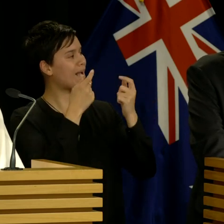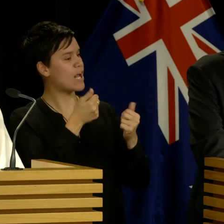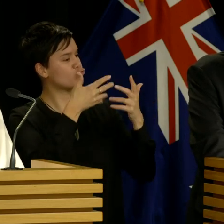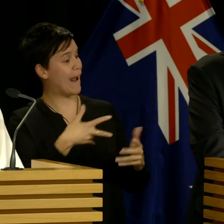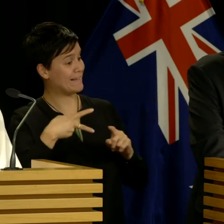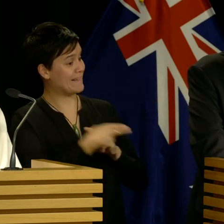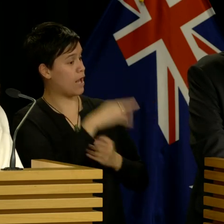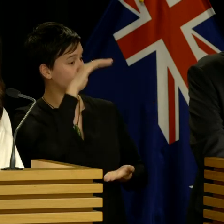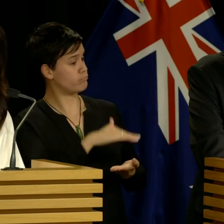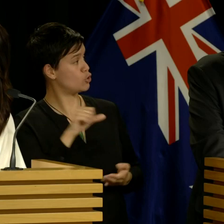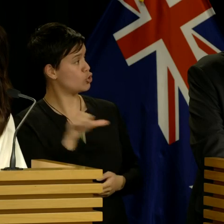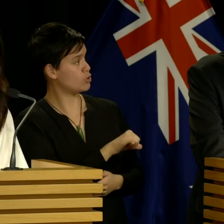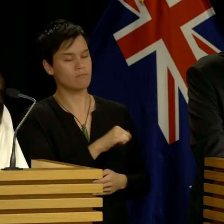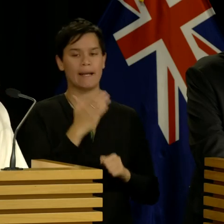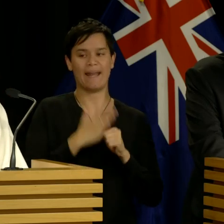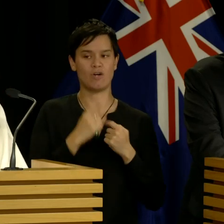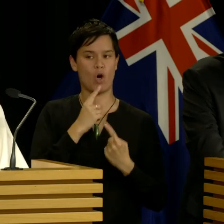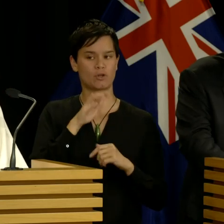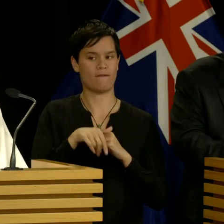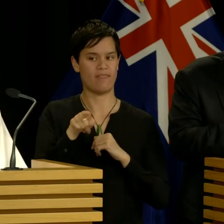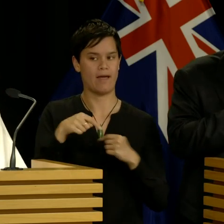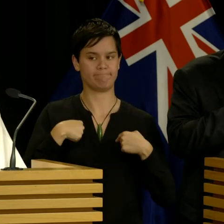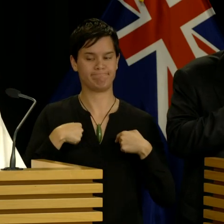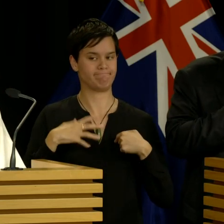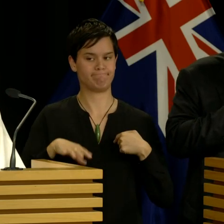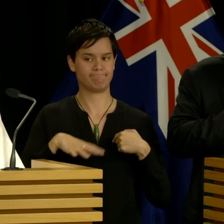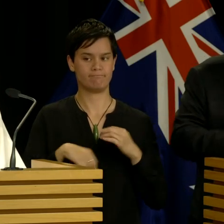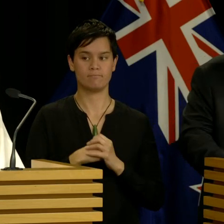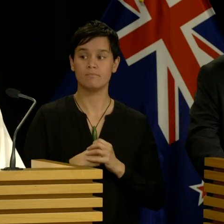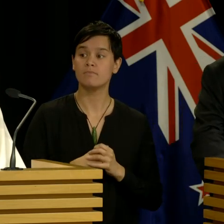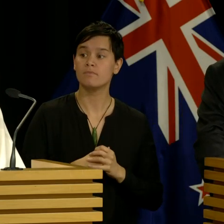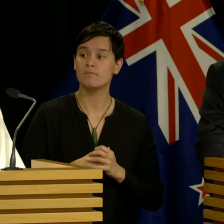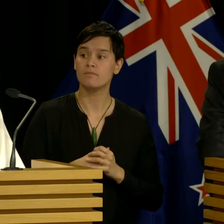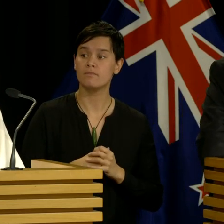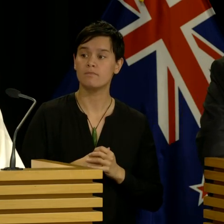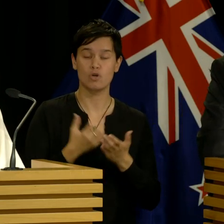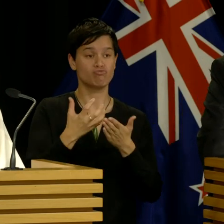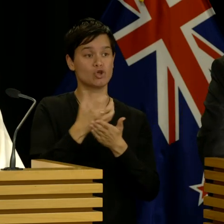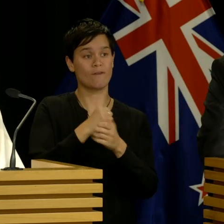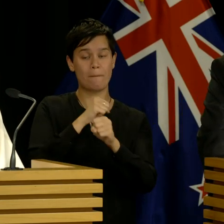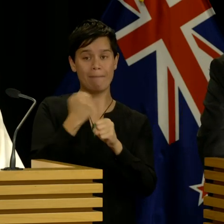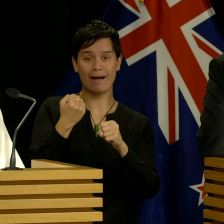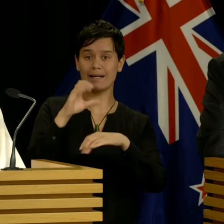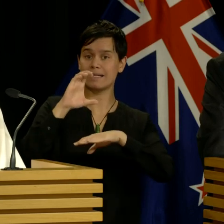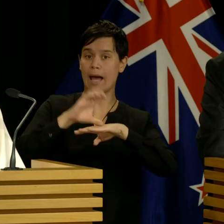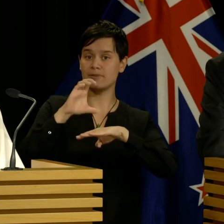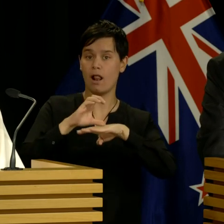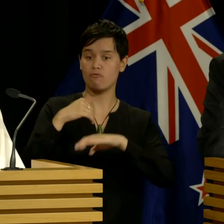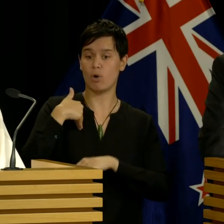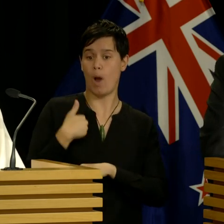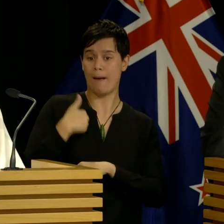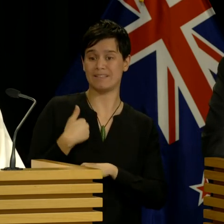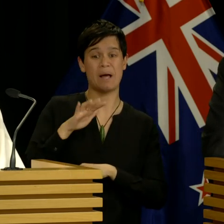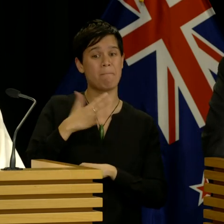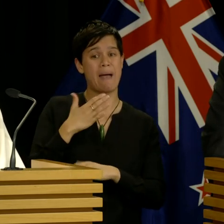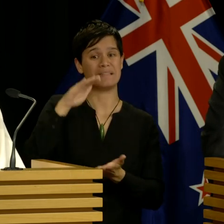that. Discussions today with the banks and perhaps the Reserve Bank about easing the Reserve Bank's capital requirements or